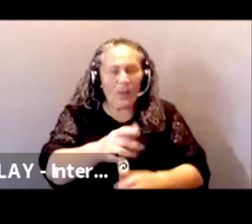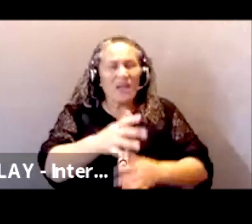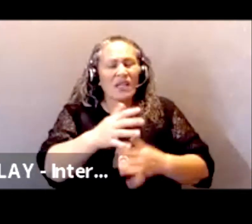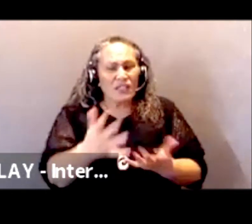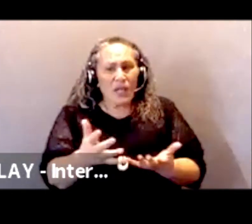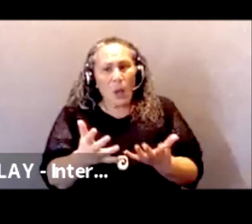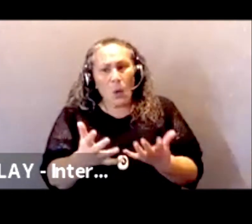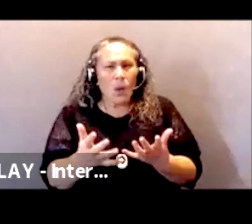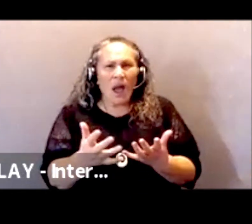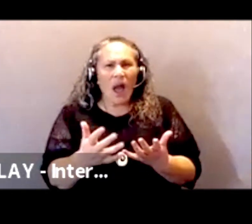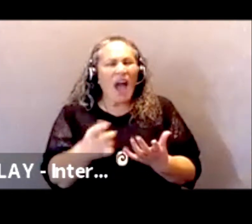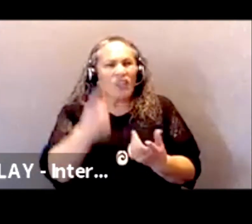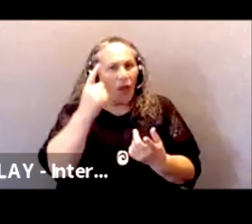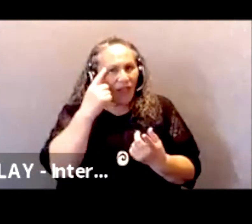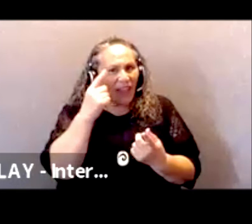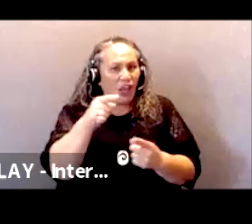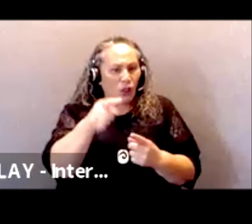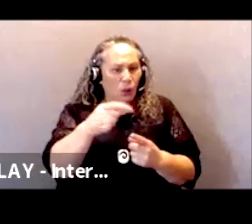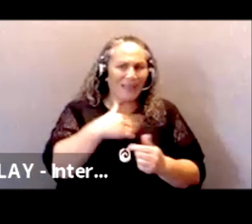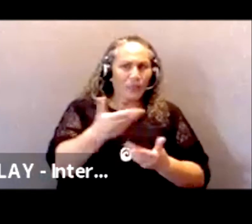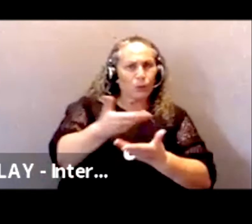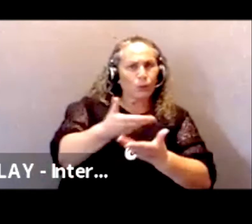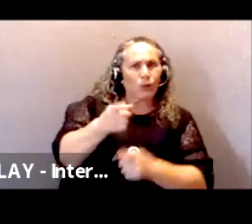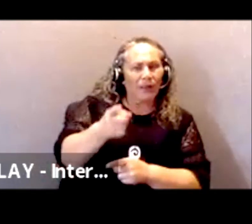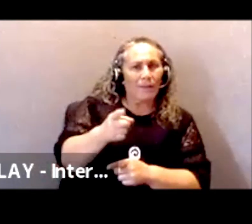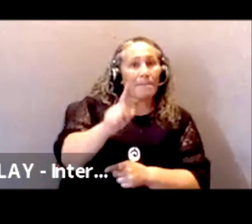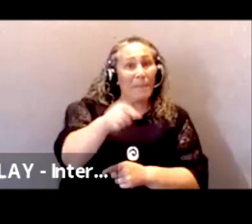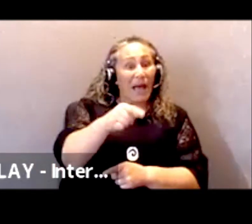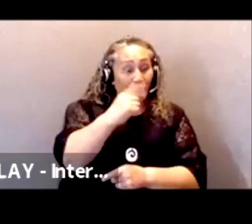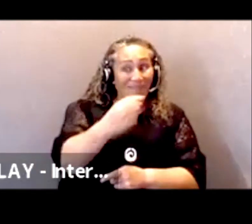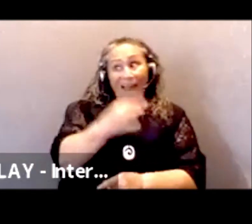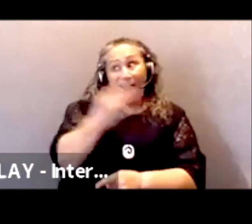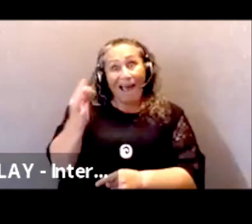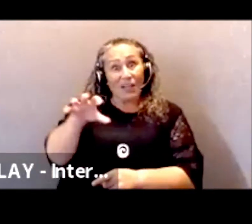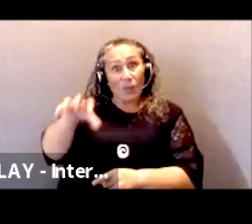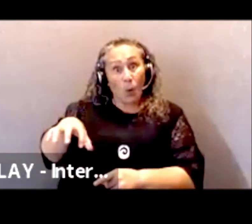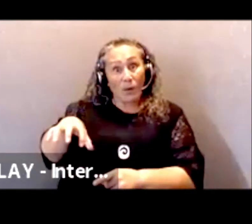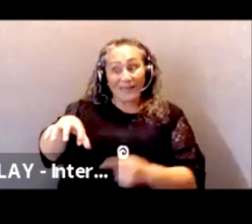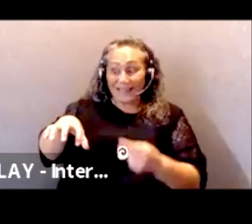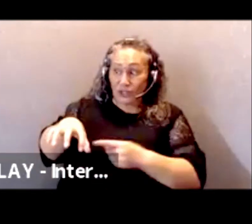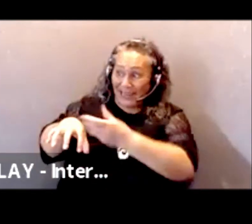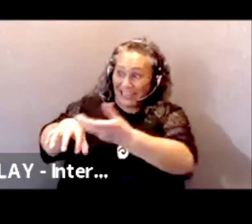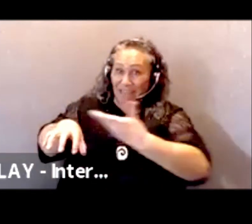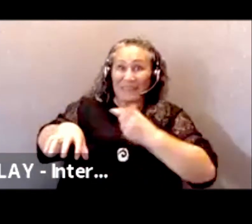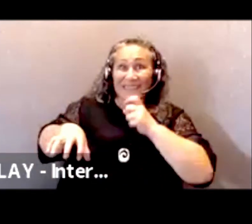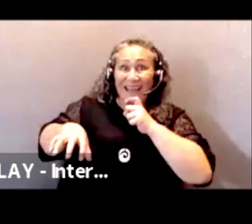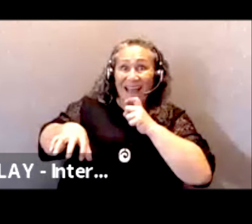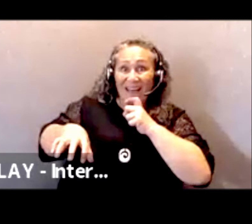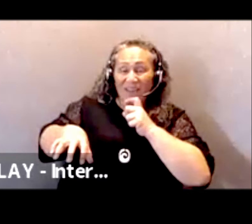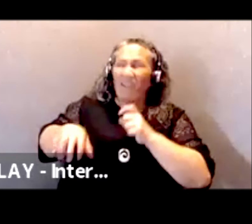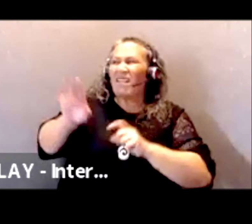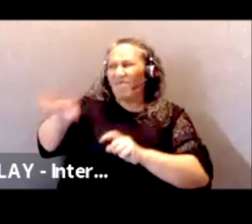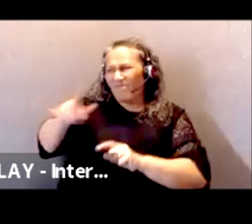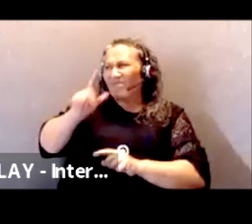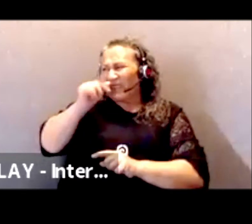to do that yourself, but you can ask the organisation that provides your caregivers, hey, can we talk about this? Can you talk